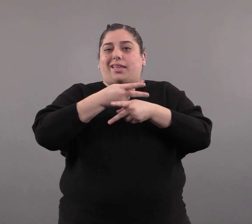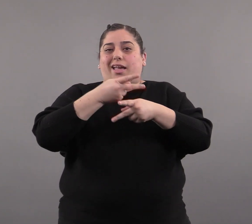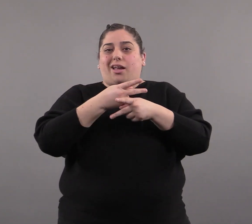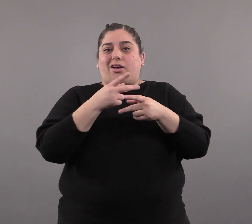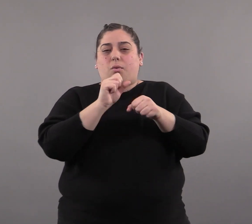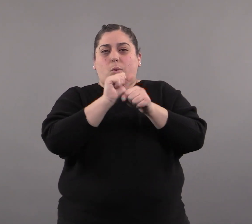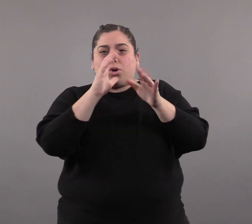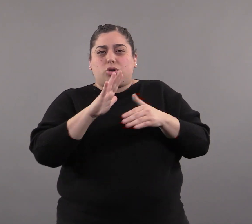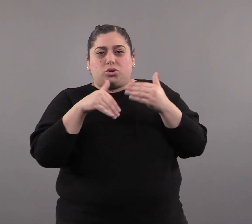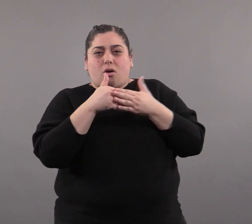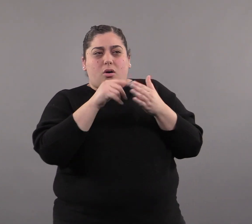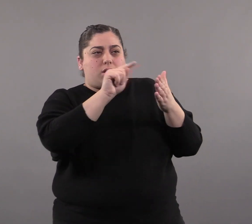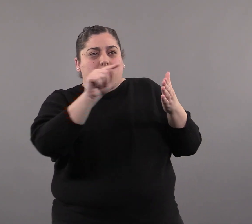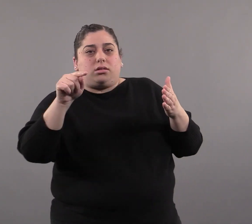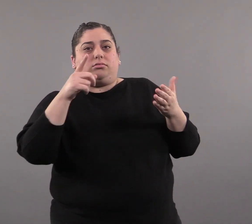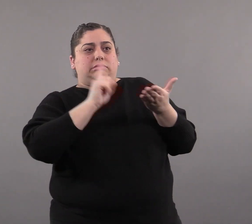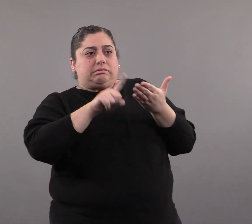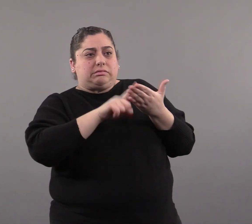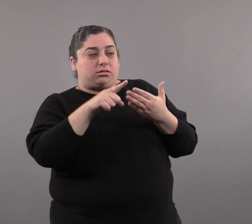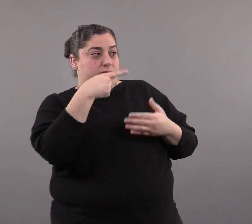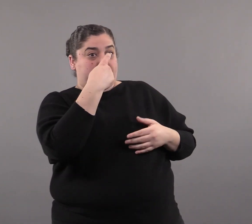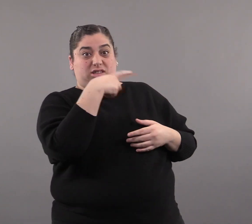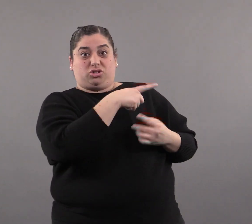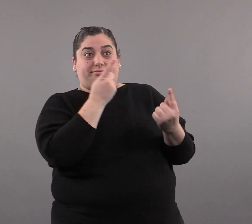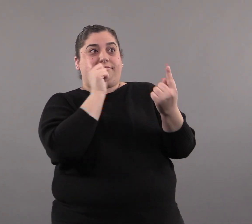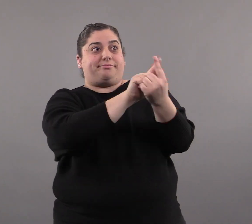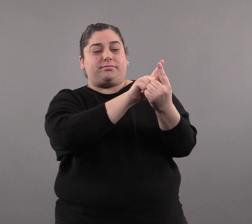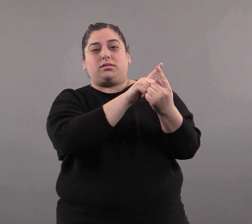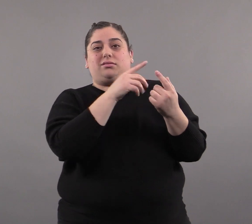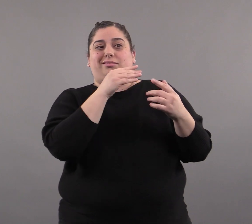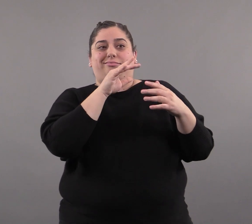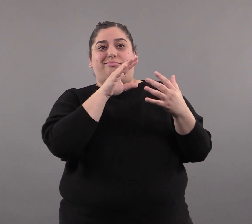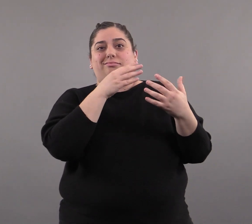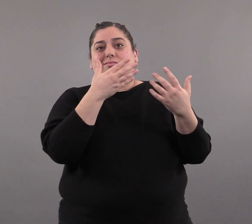at this point, do not have those concerns. Paul.